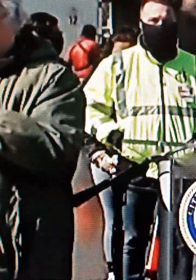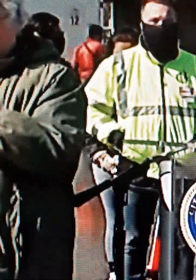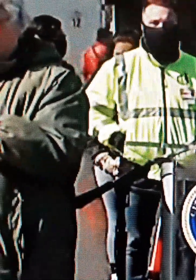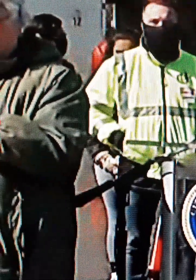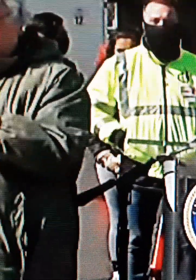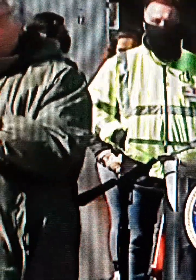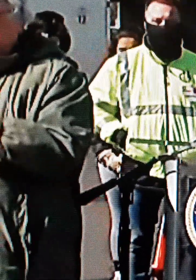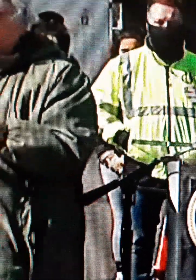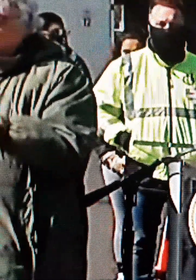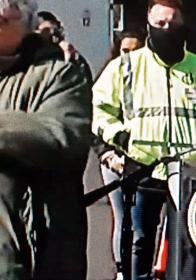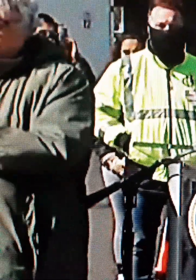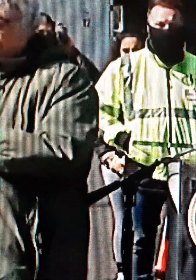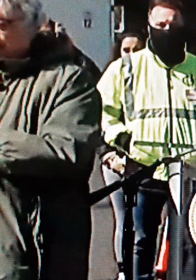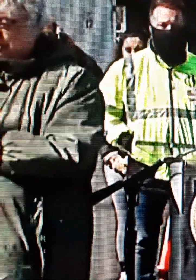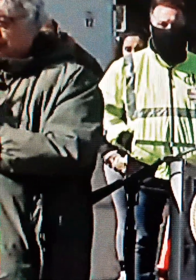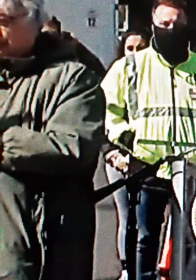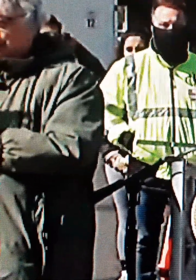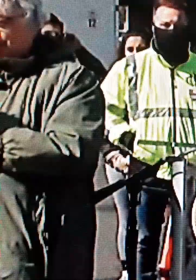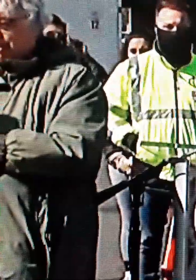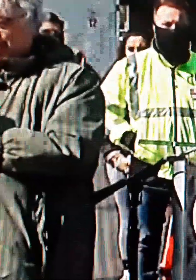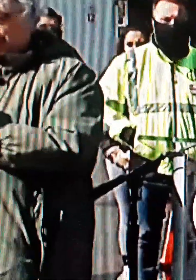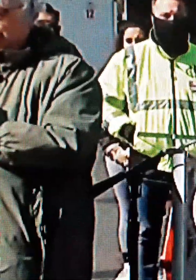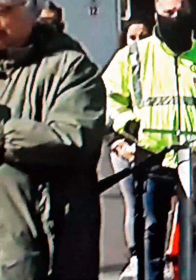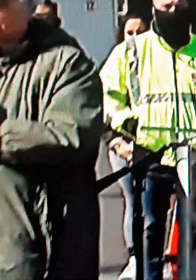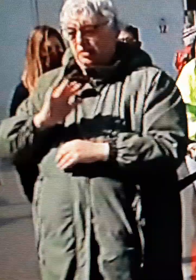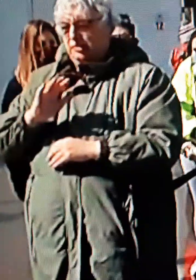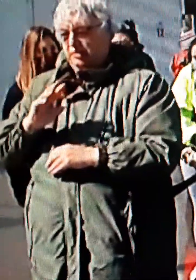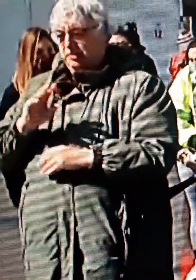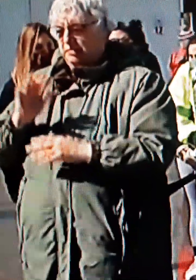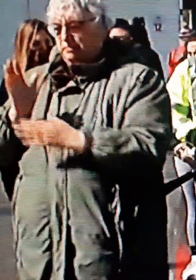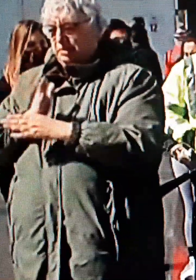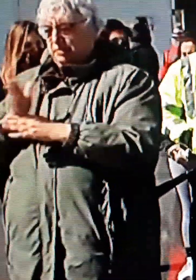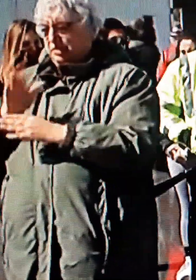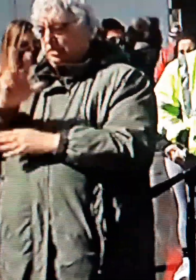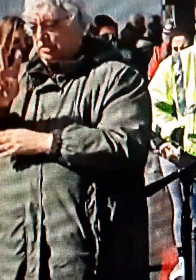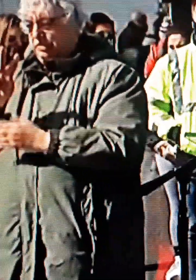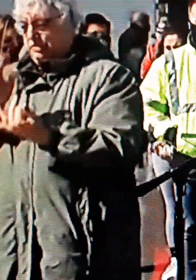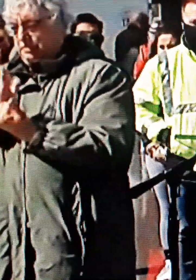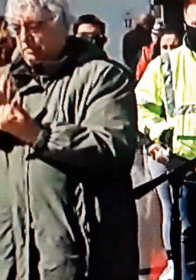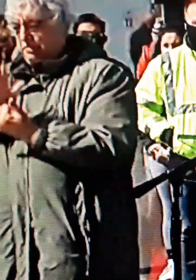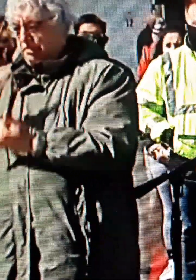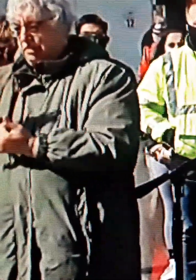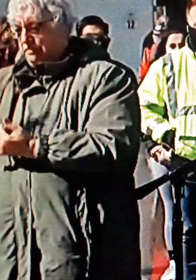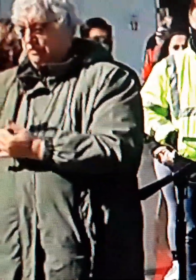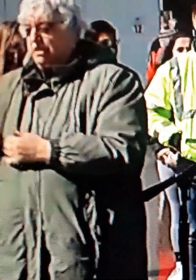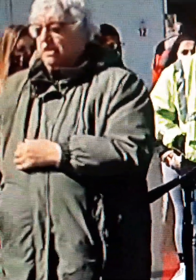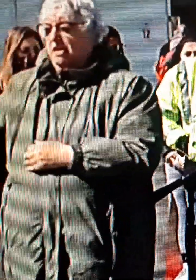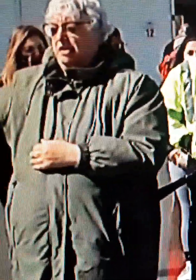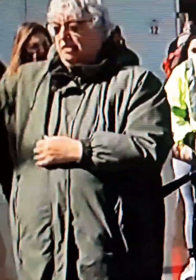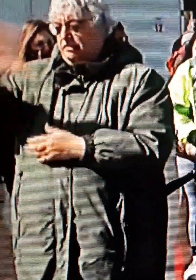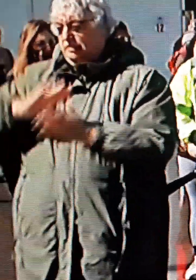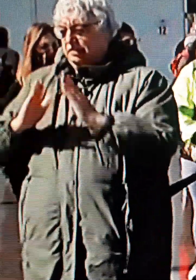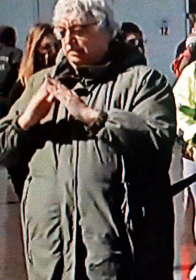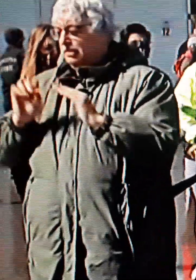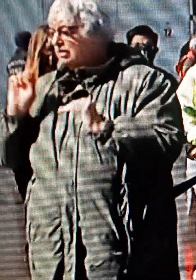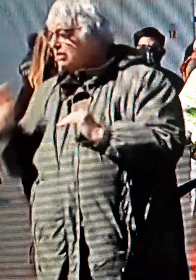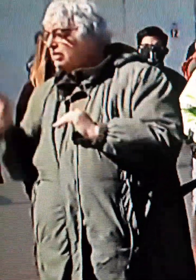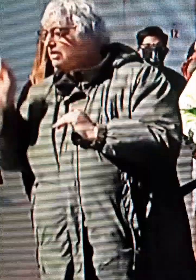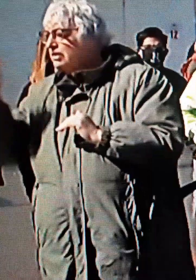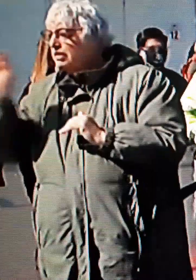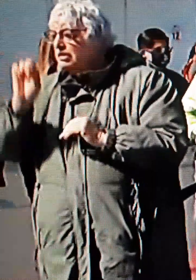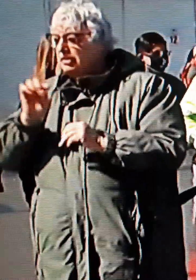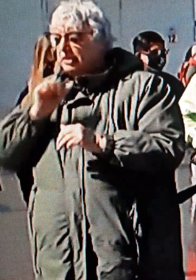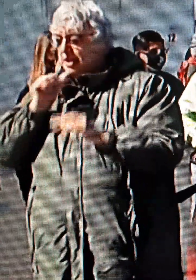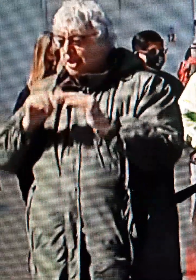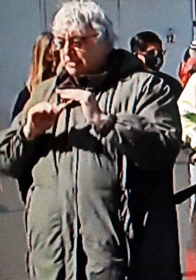full rolling boil for 2 minutes. As far as between 32 and 34 citywide, those pockets of low pressure